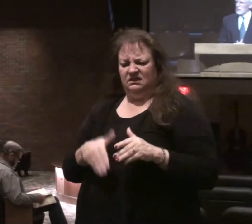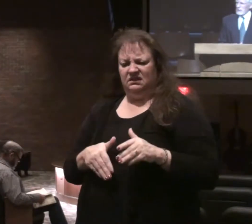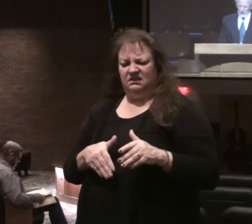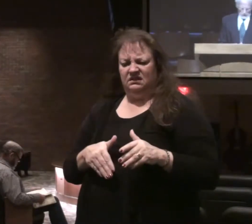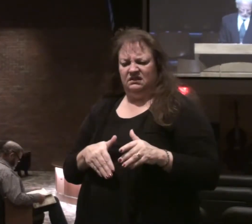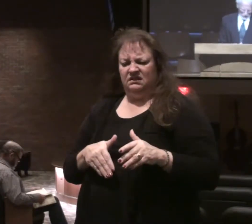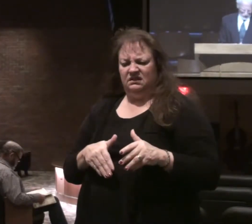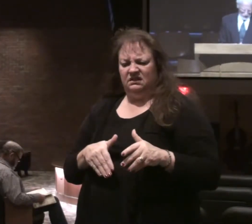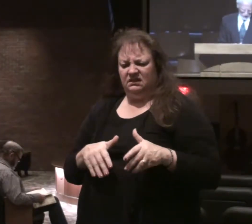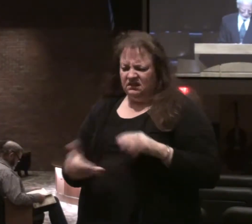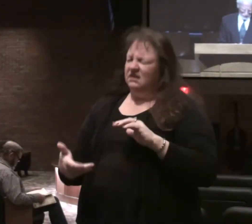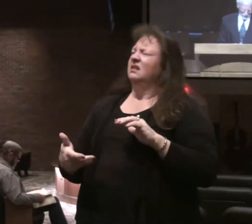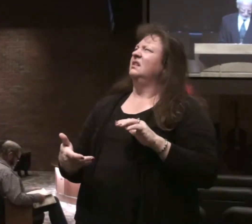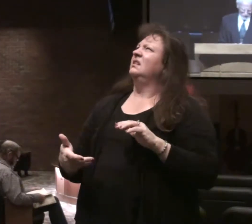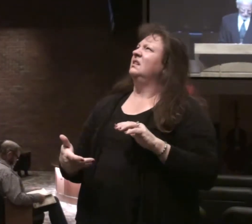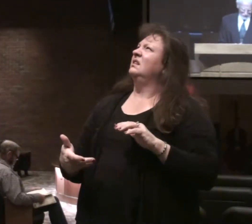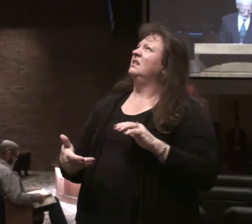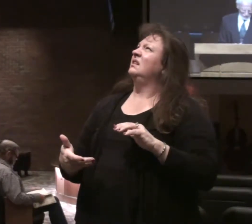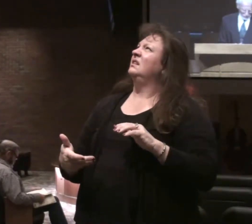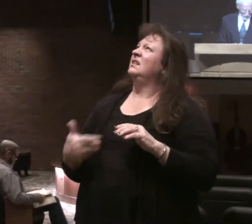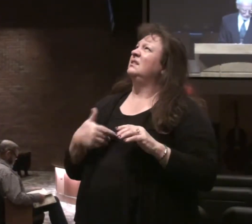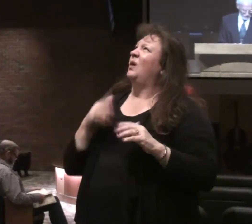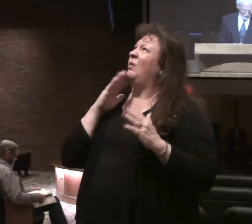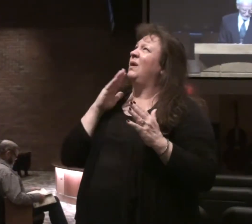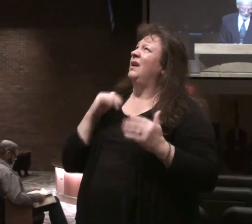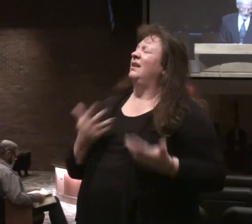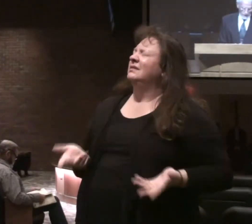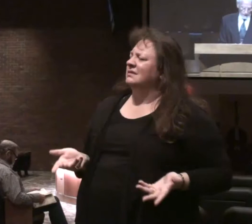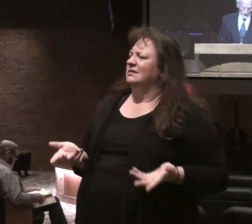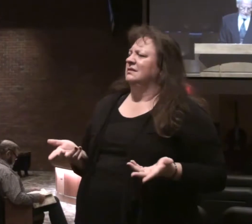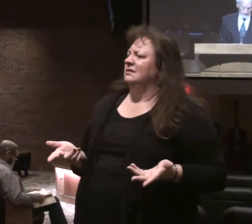what you had hoped and prayed for.